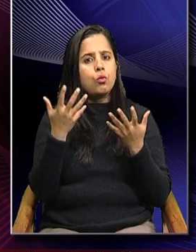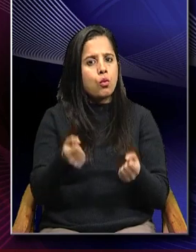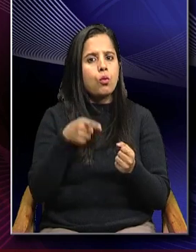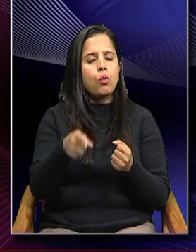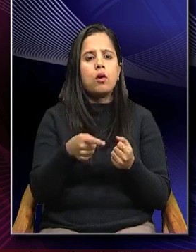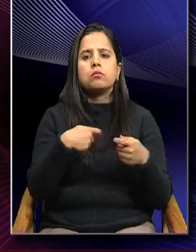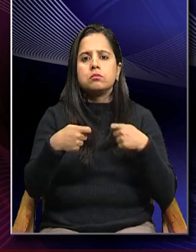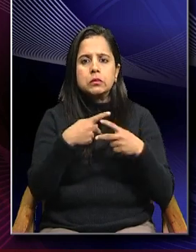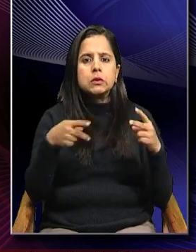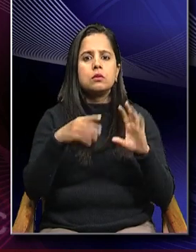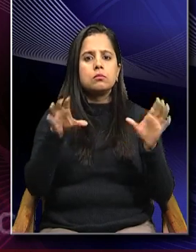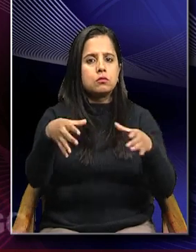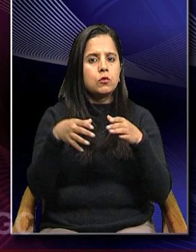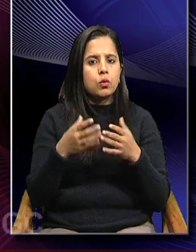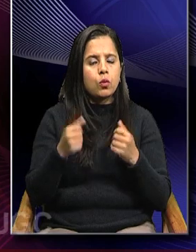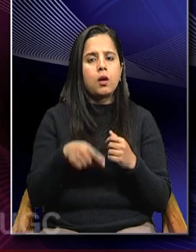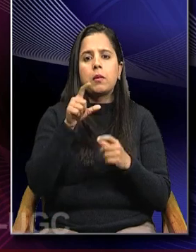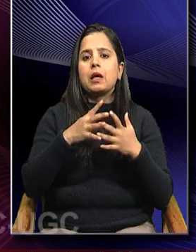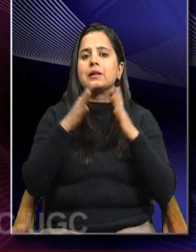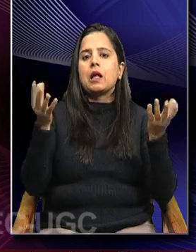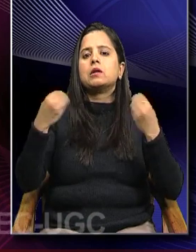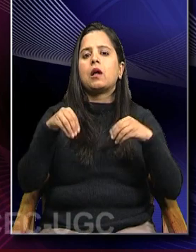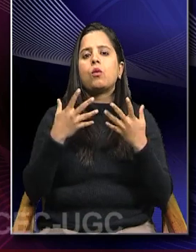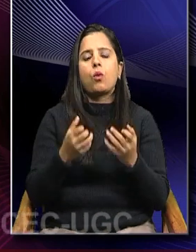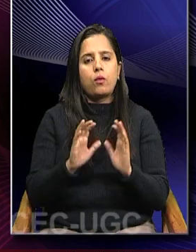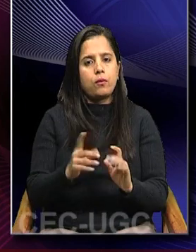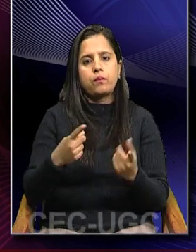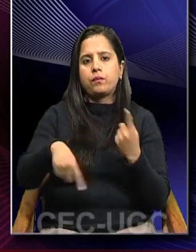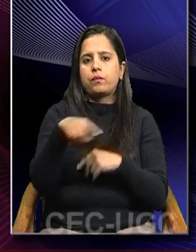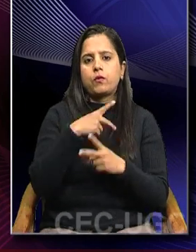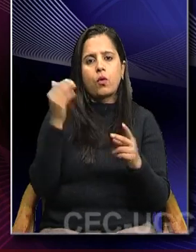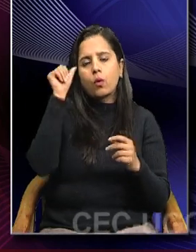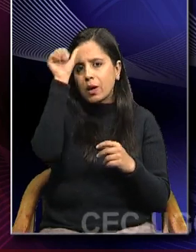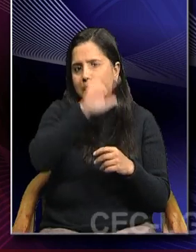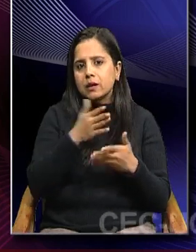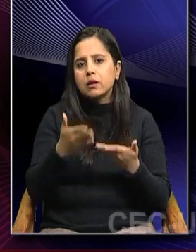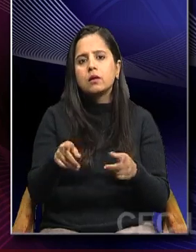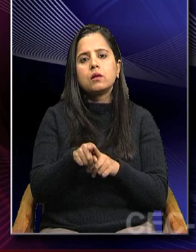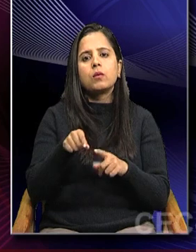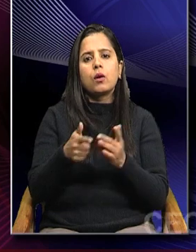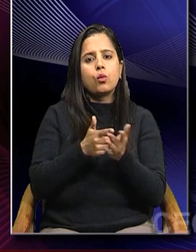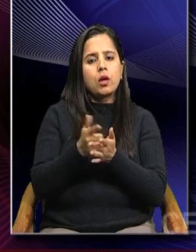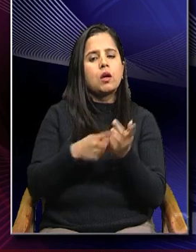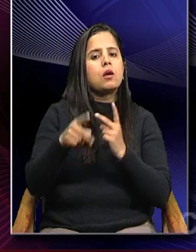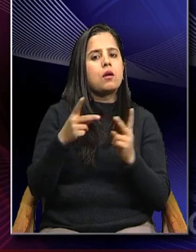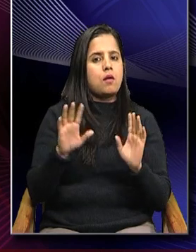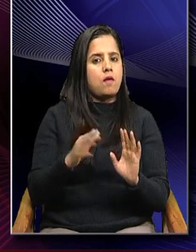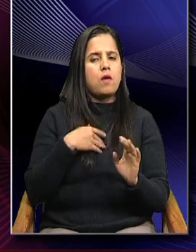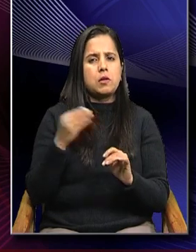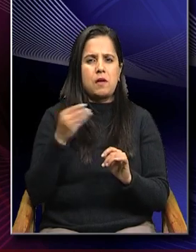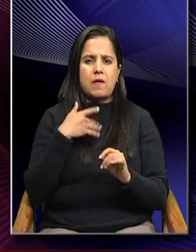deal with the mass marketing products. As we all know that India is a country of villages, we have